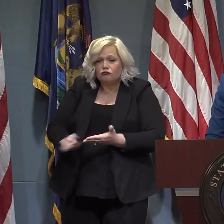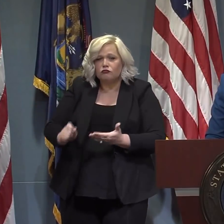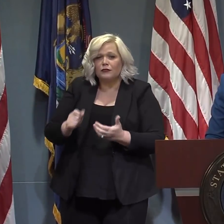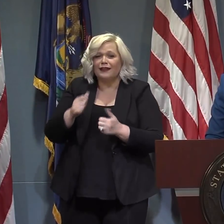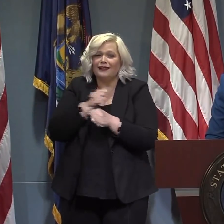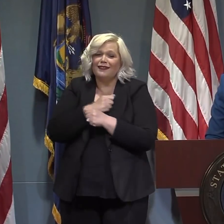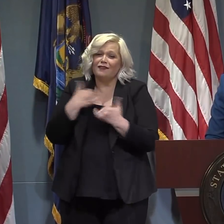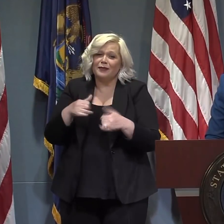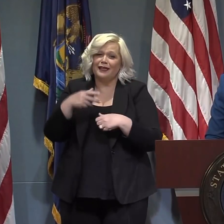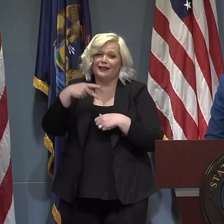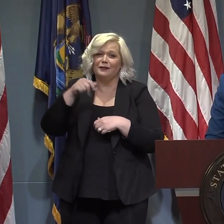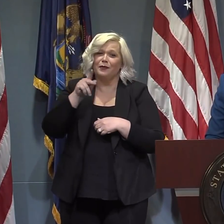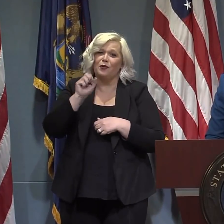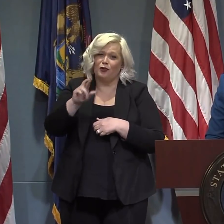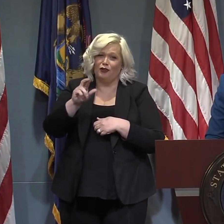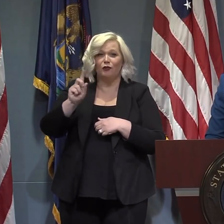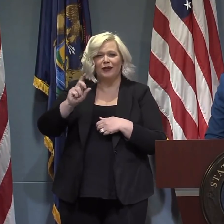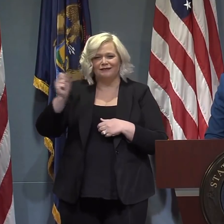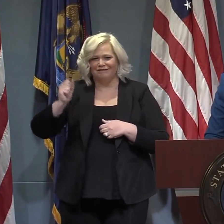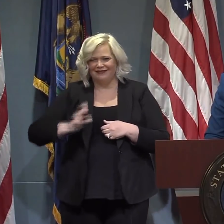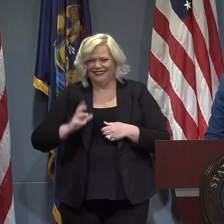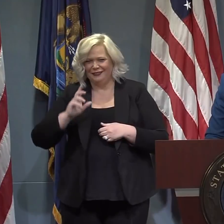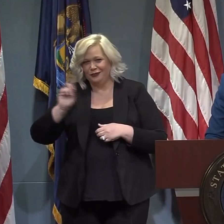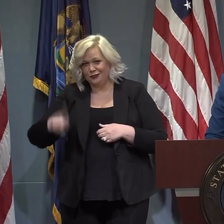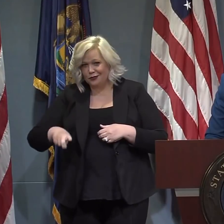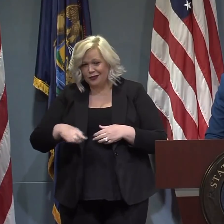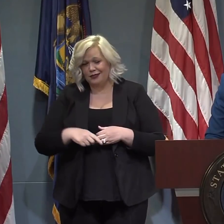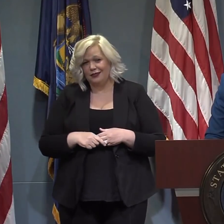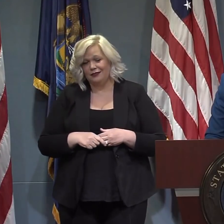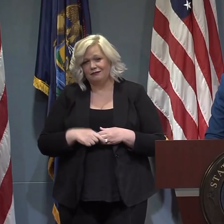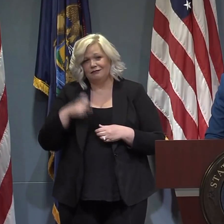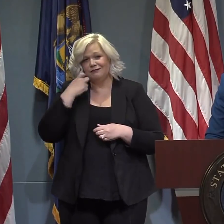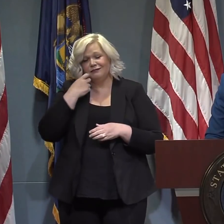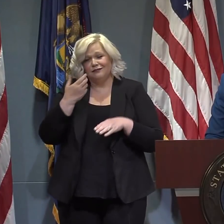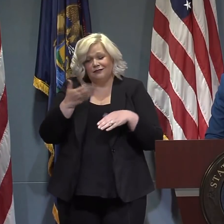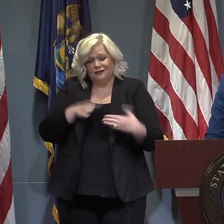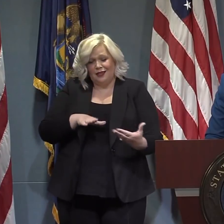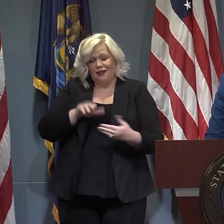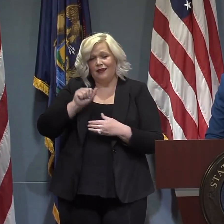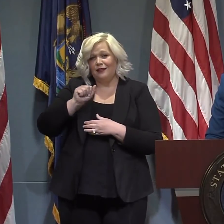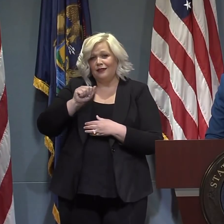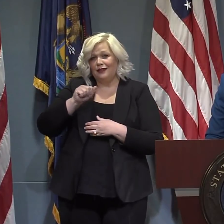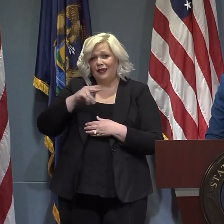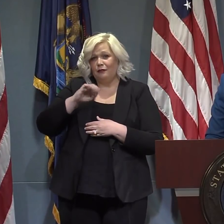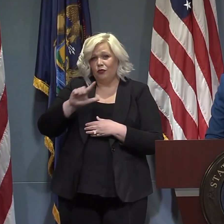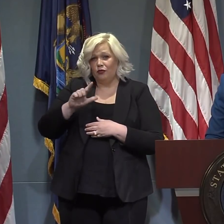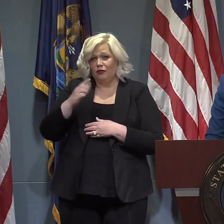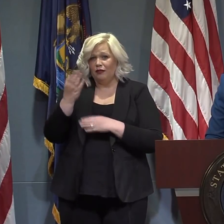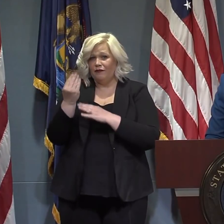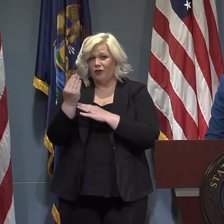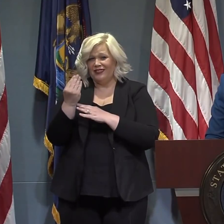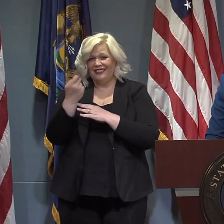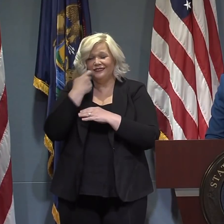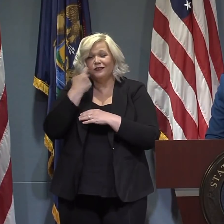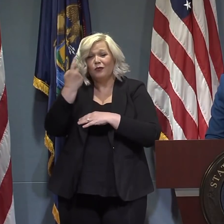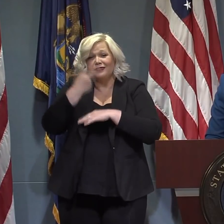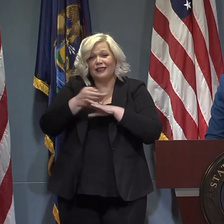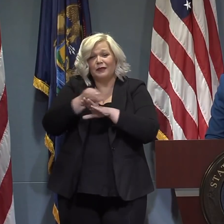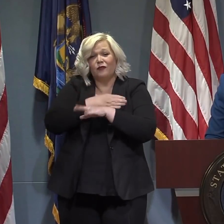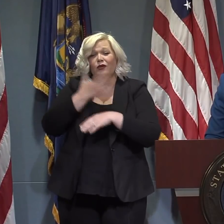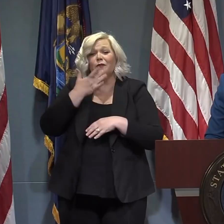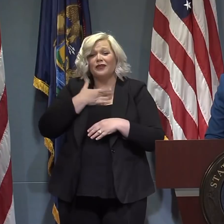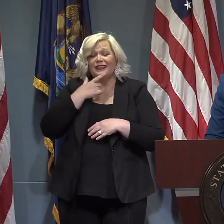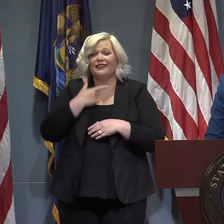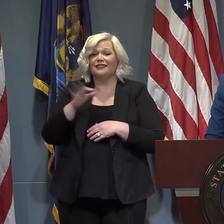playing poker at the casinos in Detroit. Florence died on April 14th, just one day before her 90th